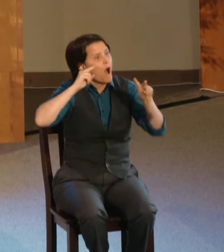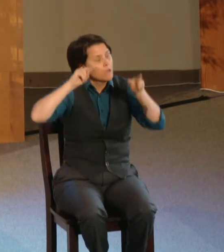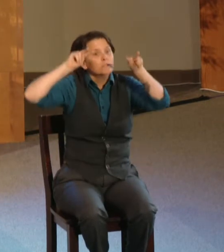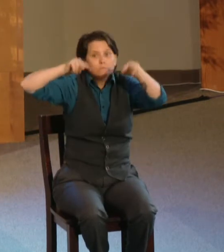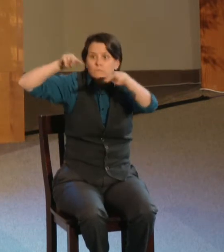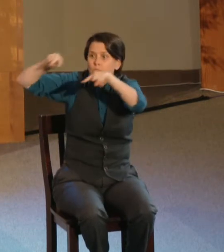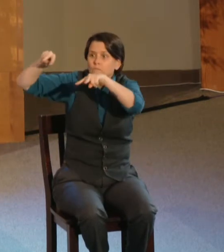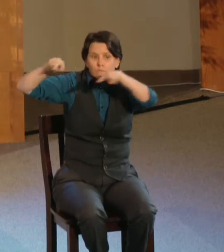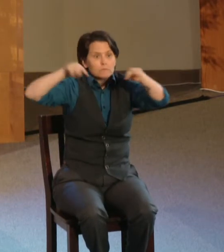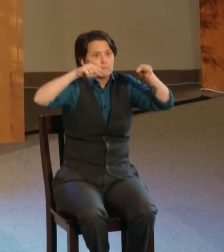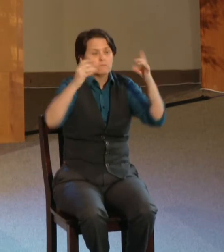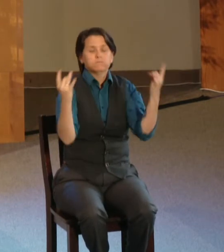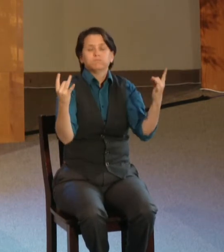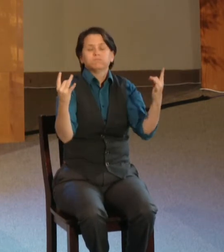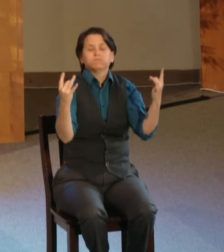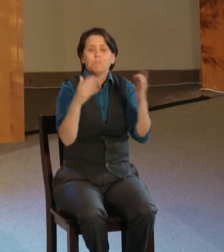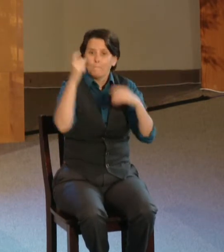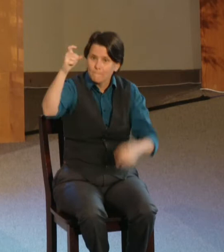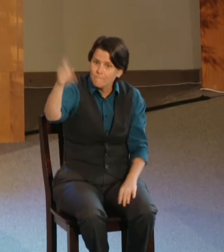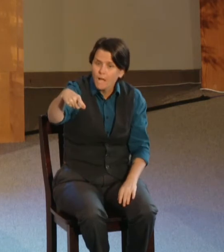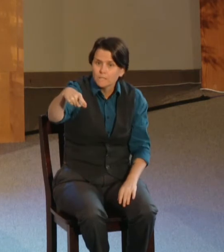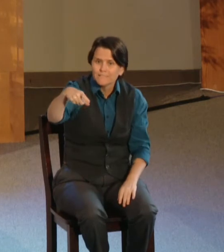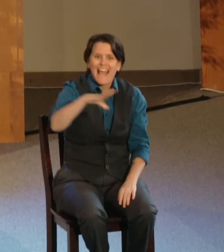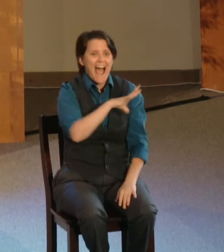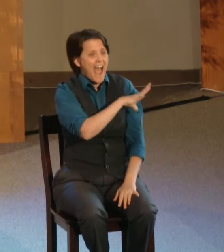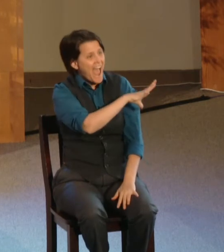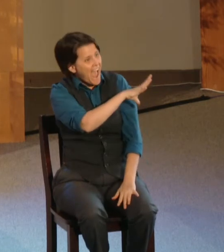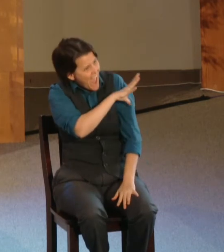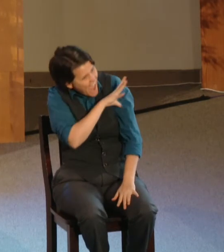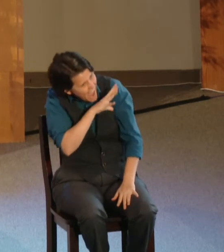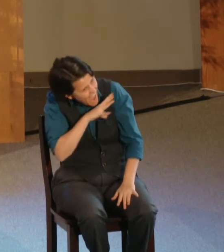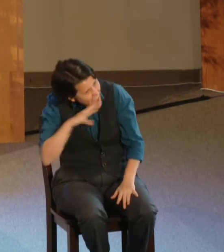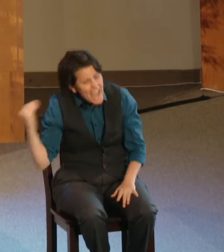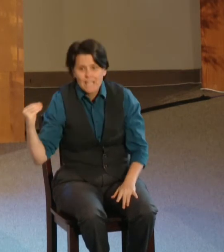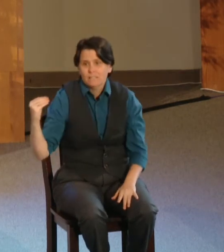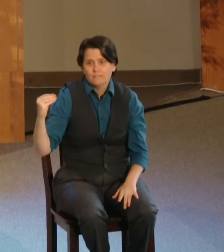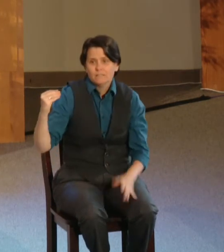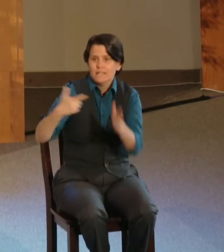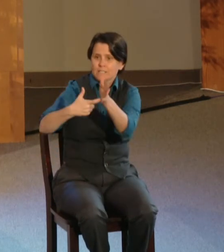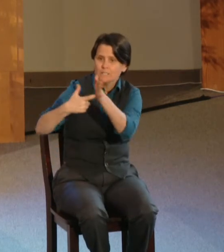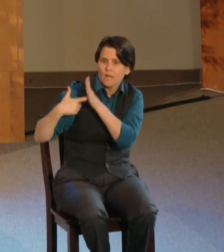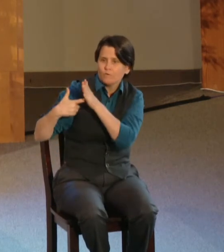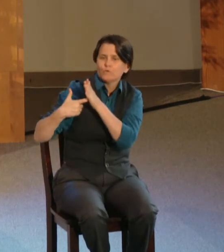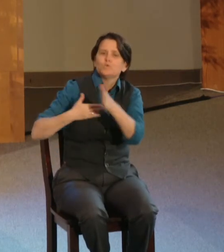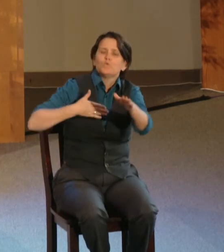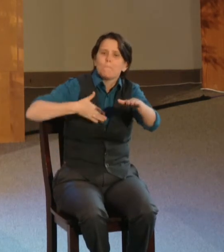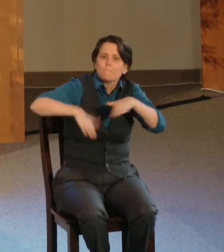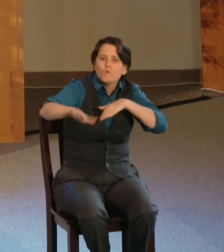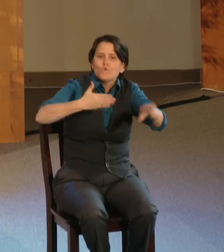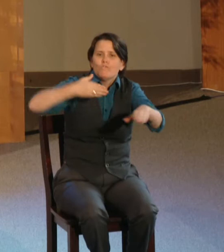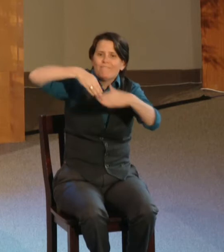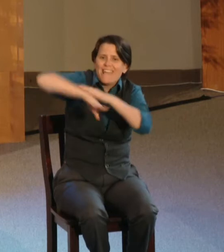is, and it's necessary to move in love in